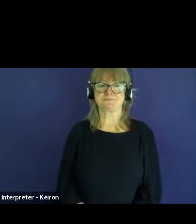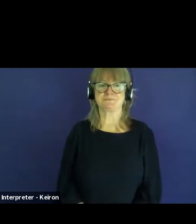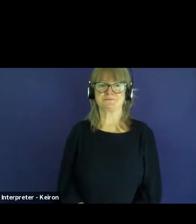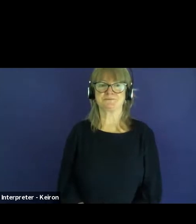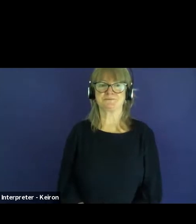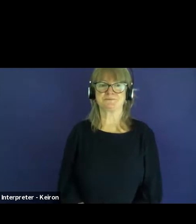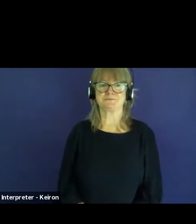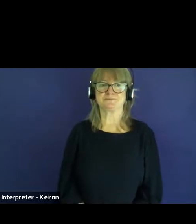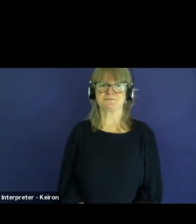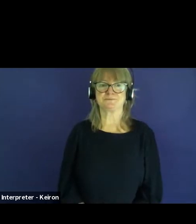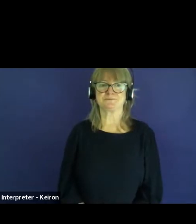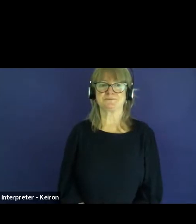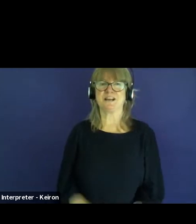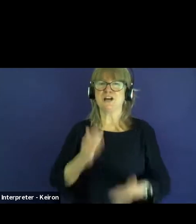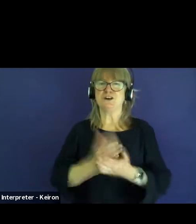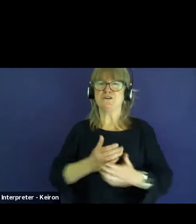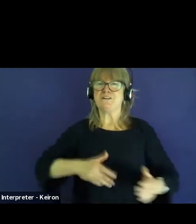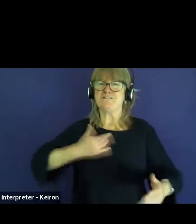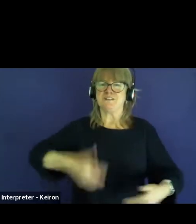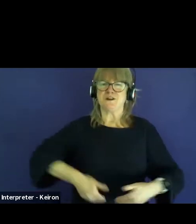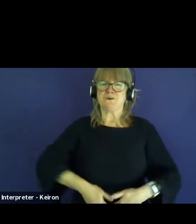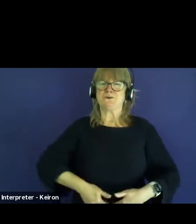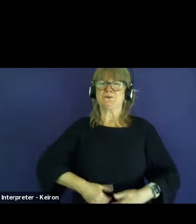Really start my core, feeling my core now.